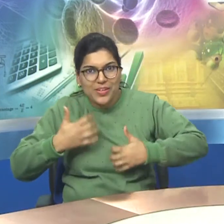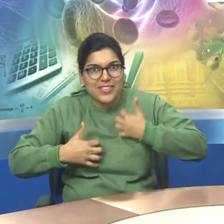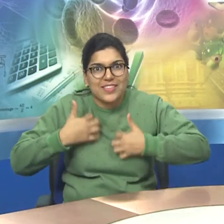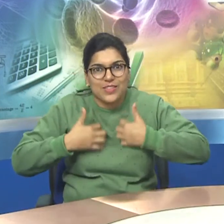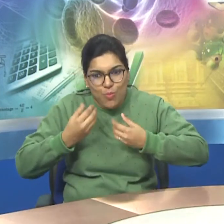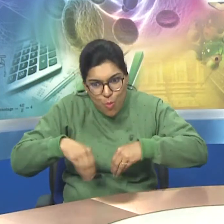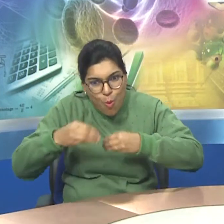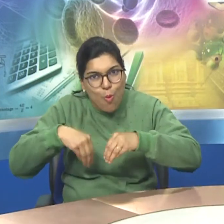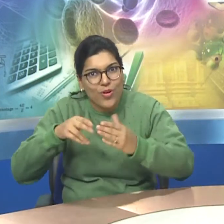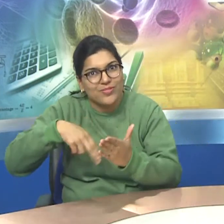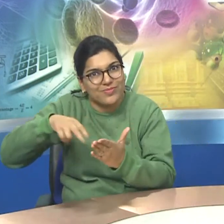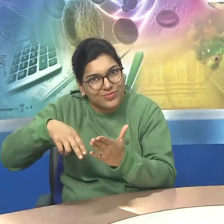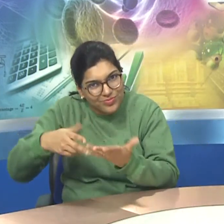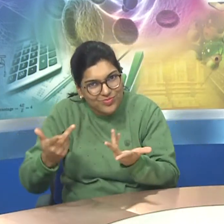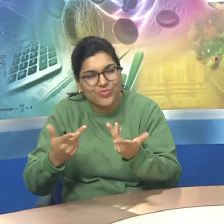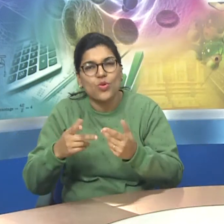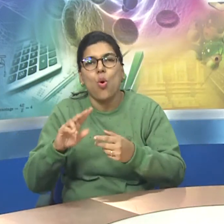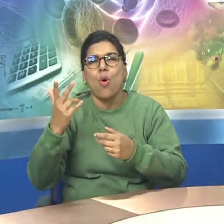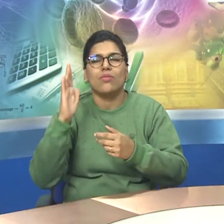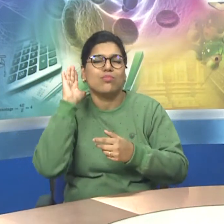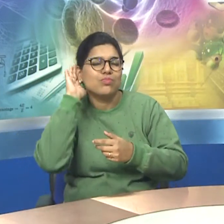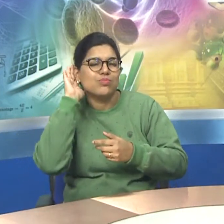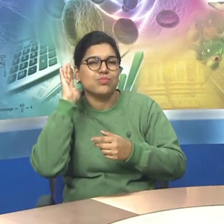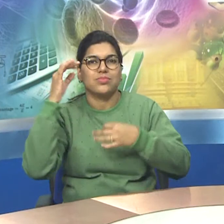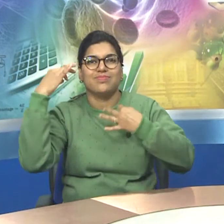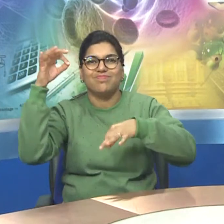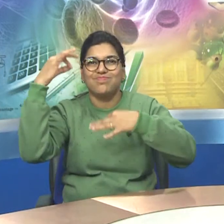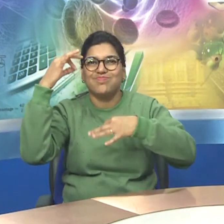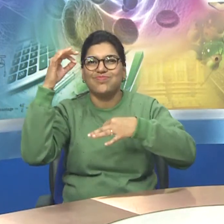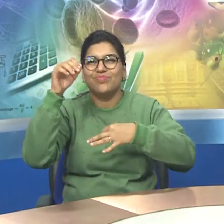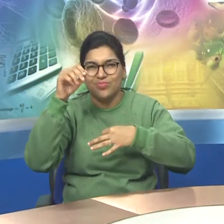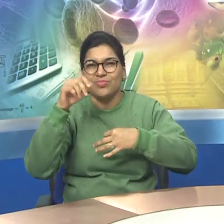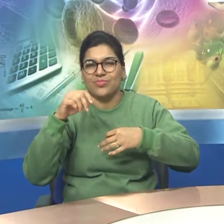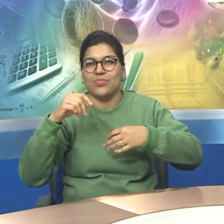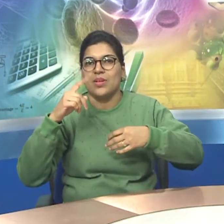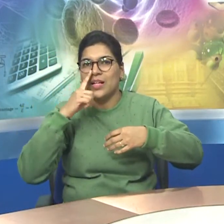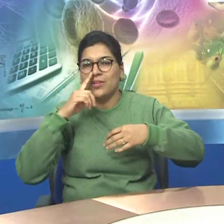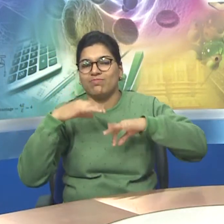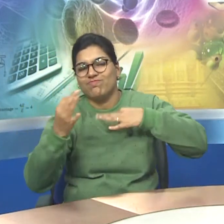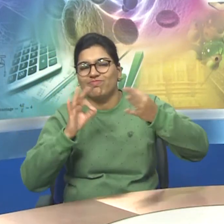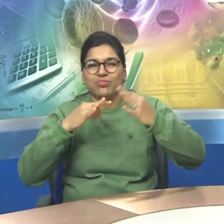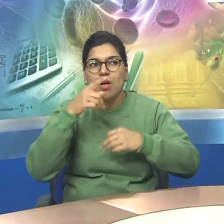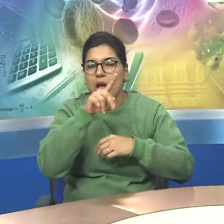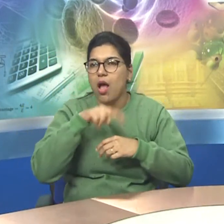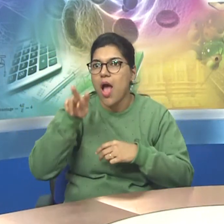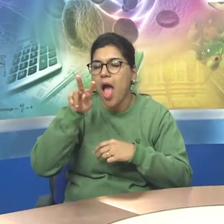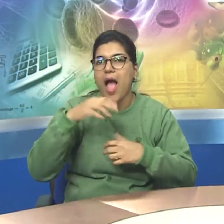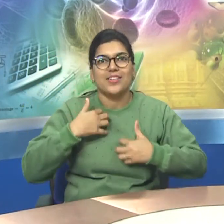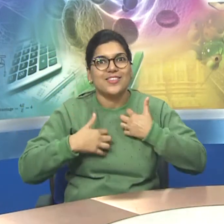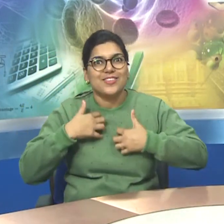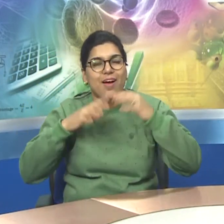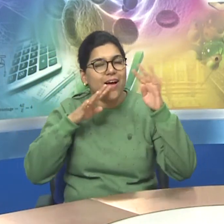Like people are interested in doing different types of activities. Some people like listening music, some people like